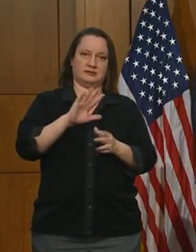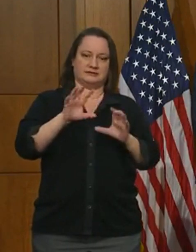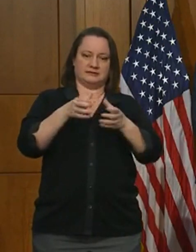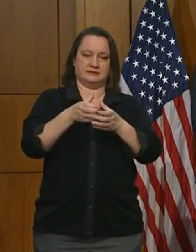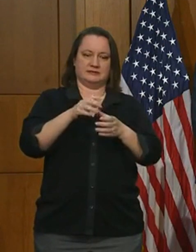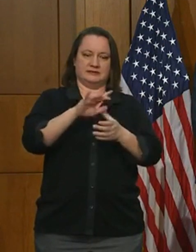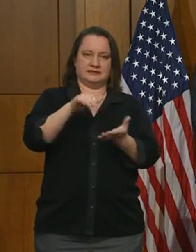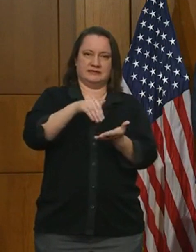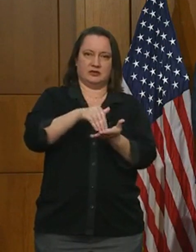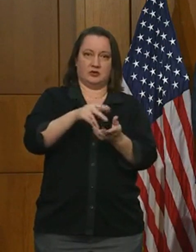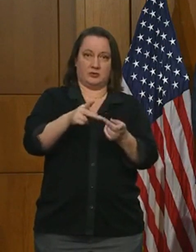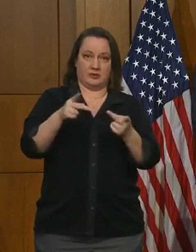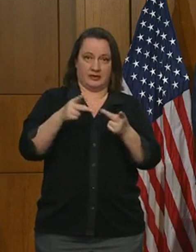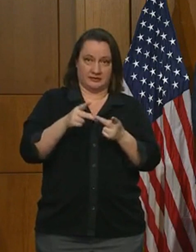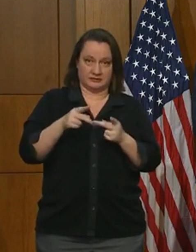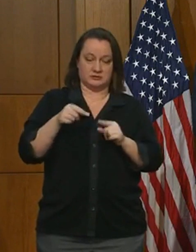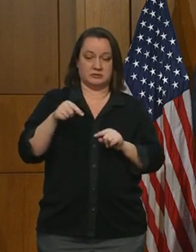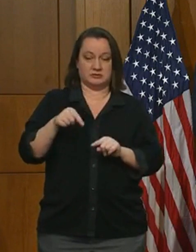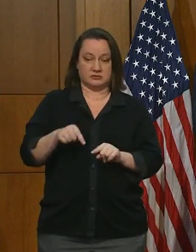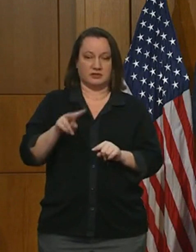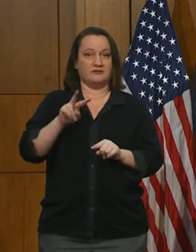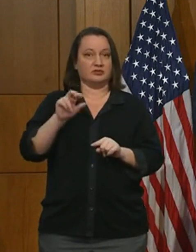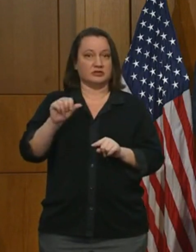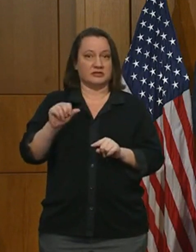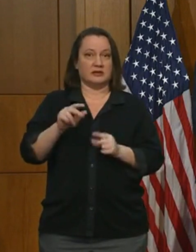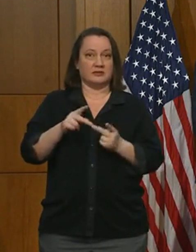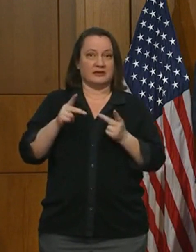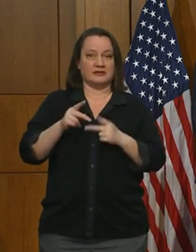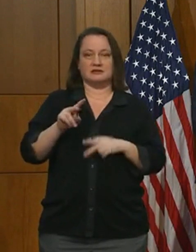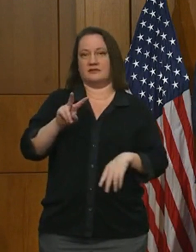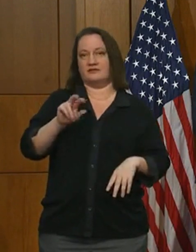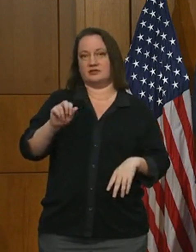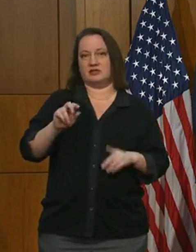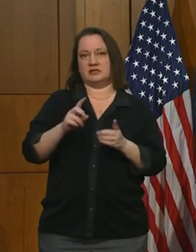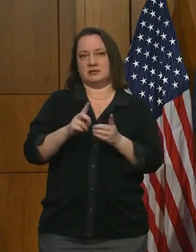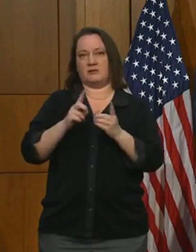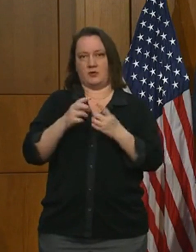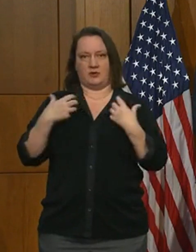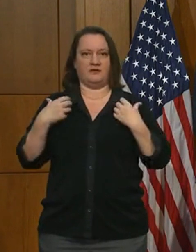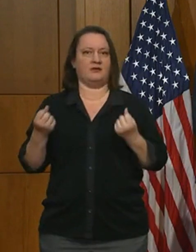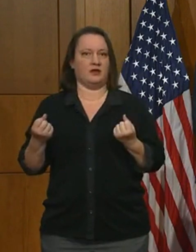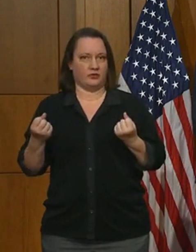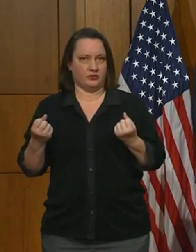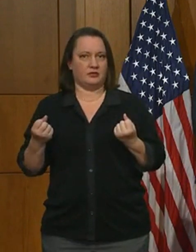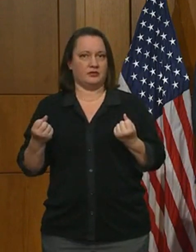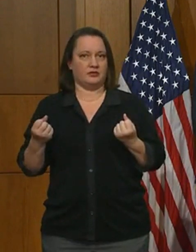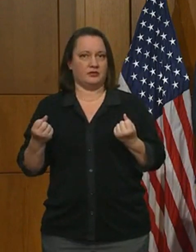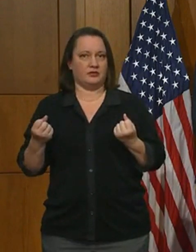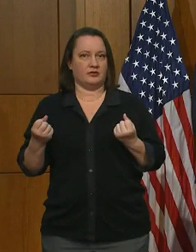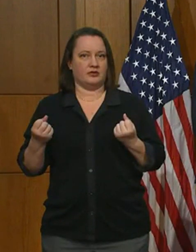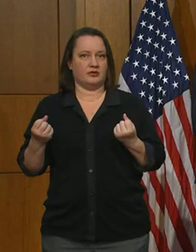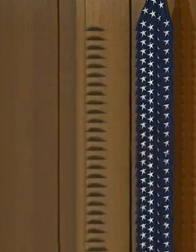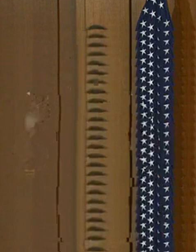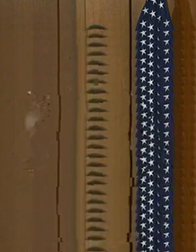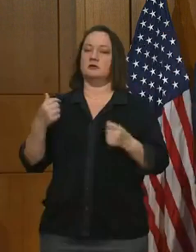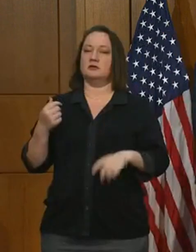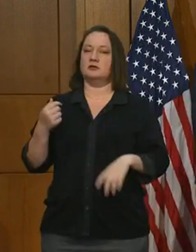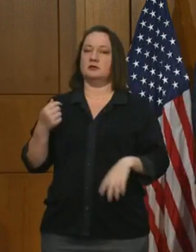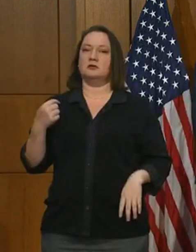site in the state, and that site here in Virginia is the Virginia Department of Health. We have worked